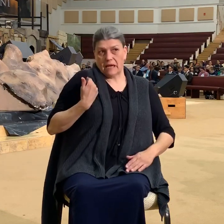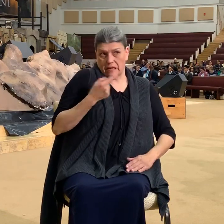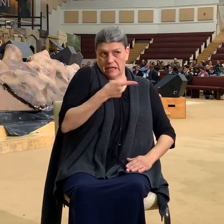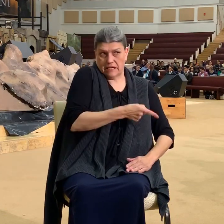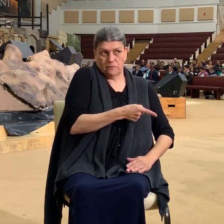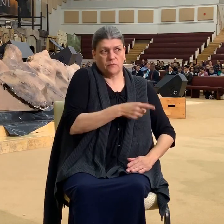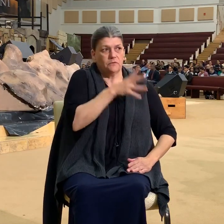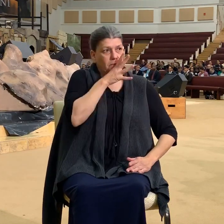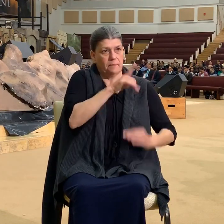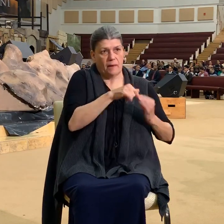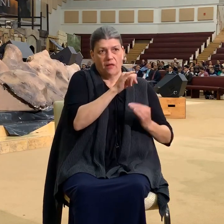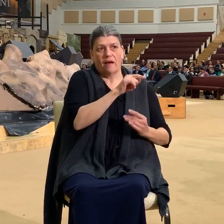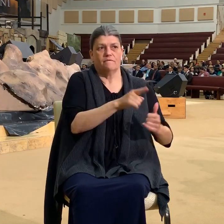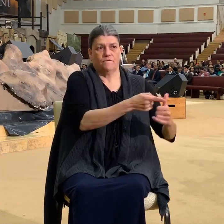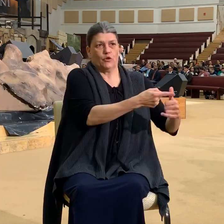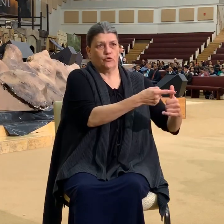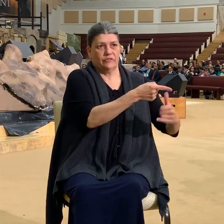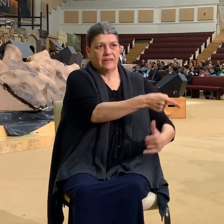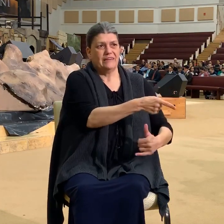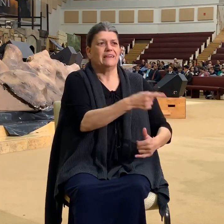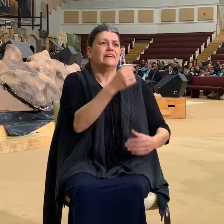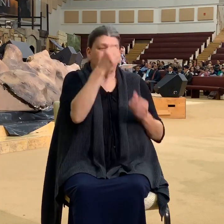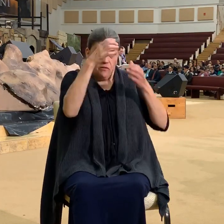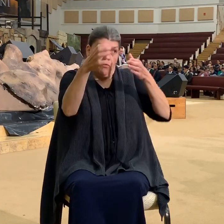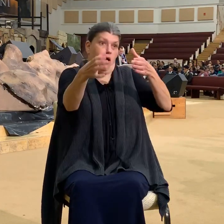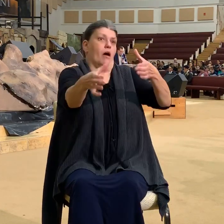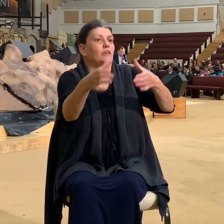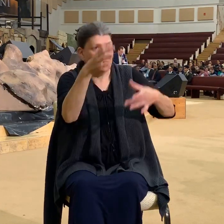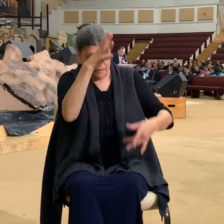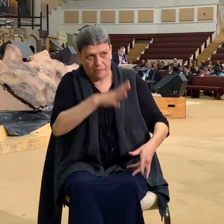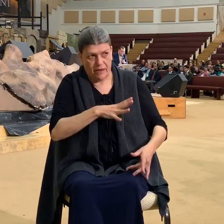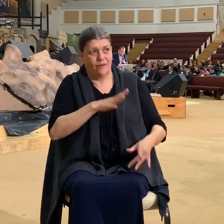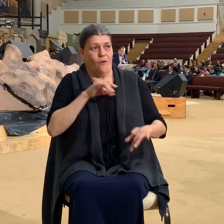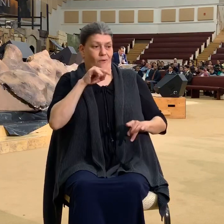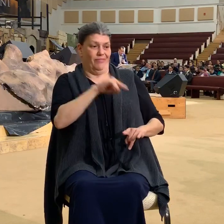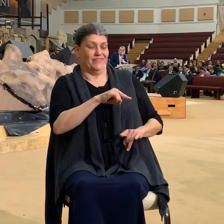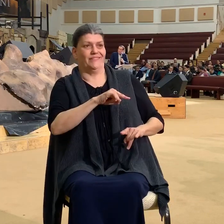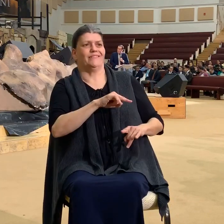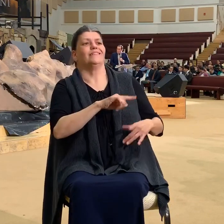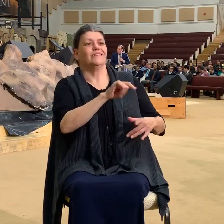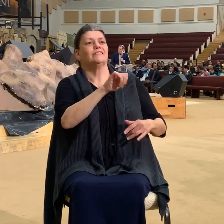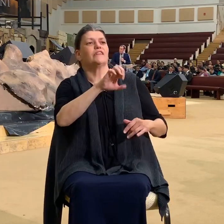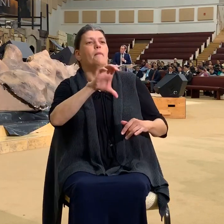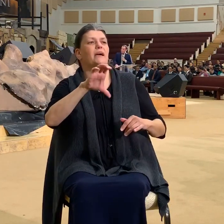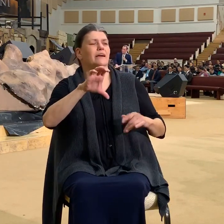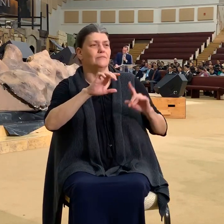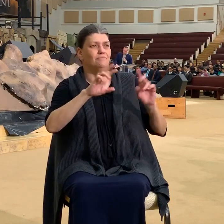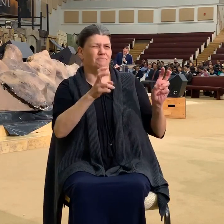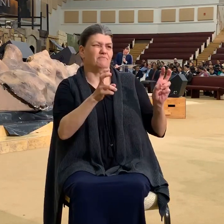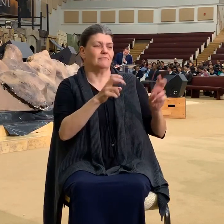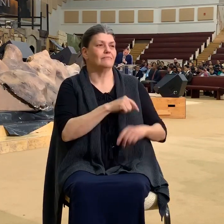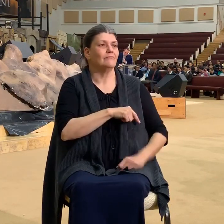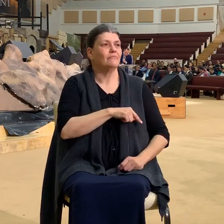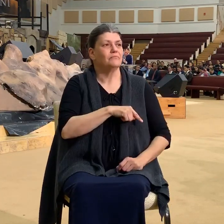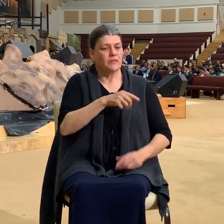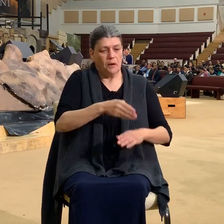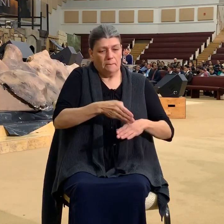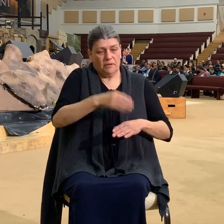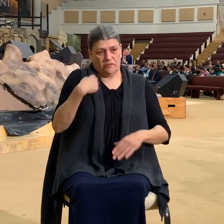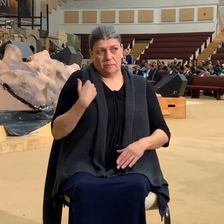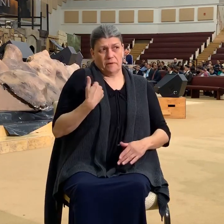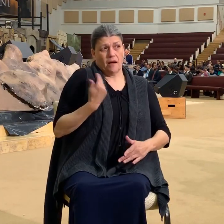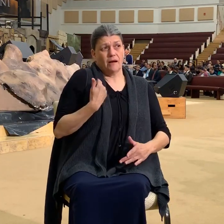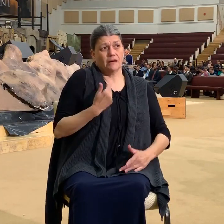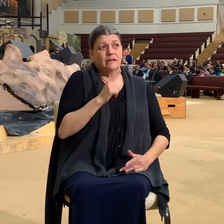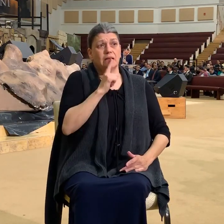most knowledgeable men in the world on these topics. So Bishop Young,